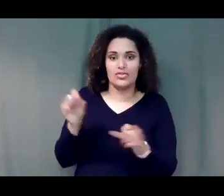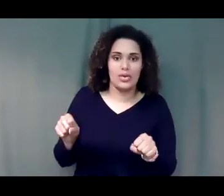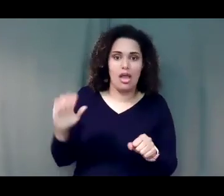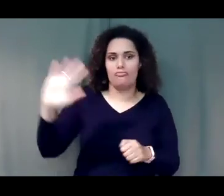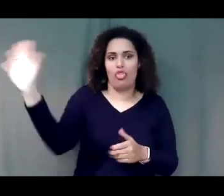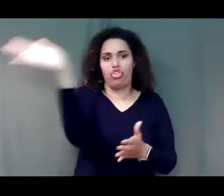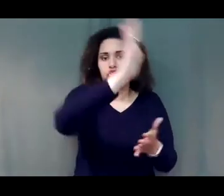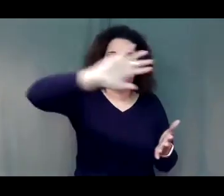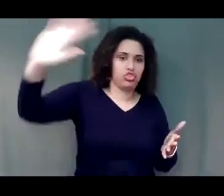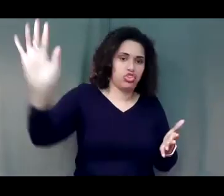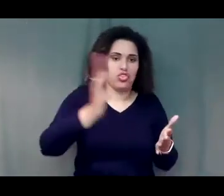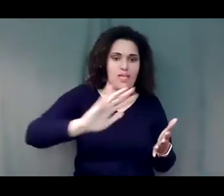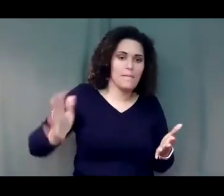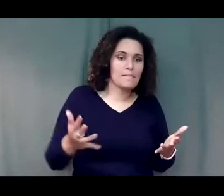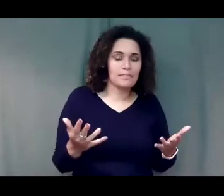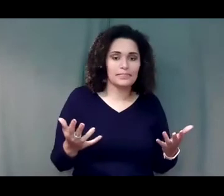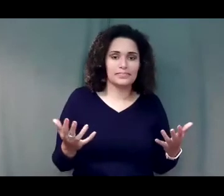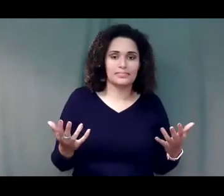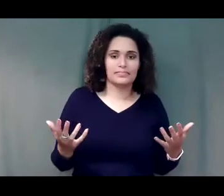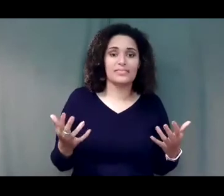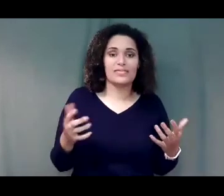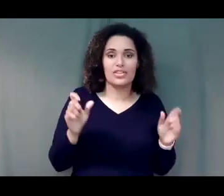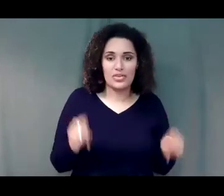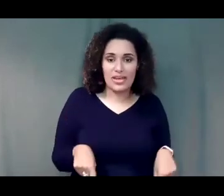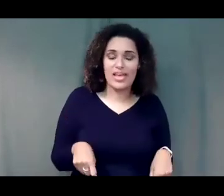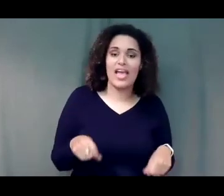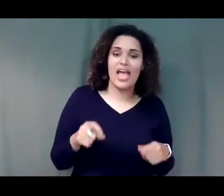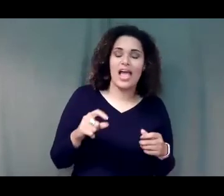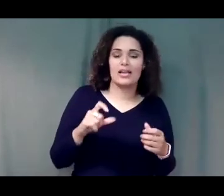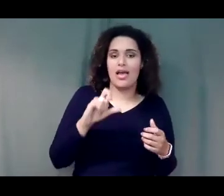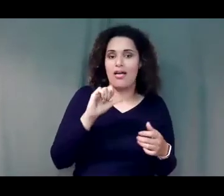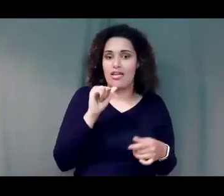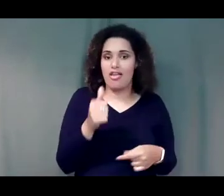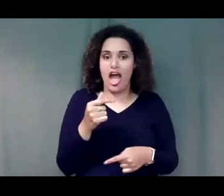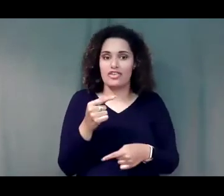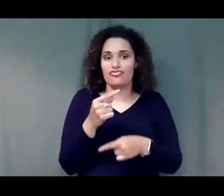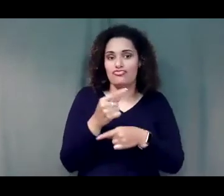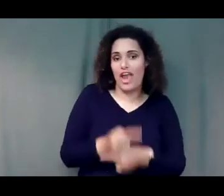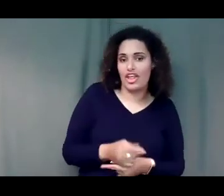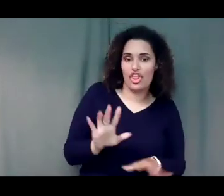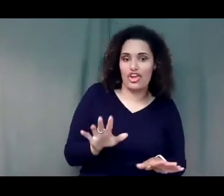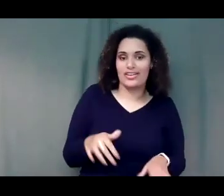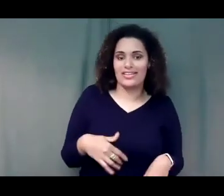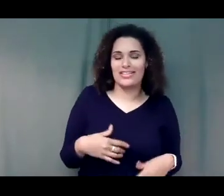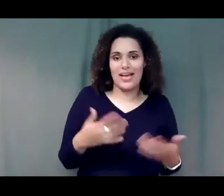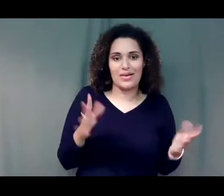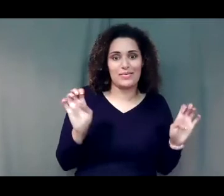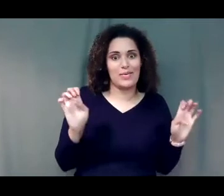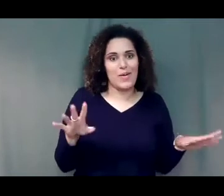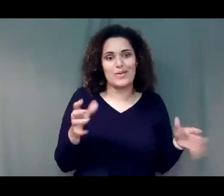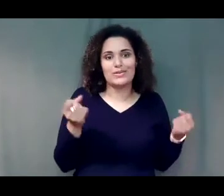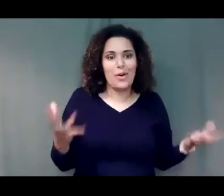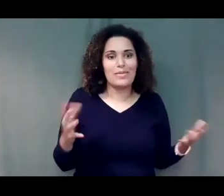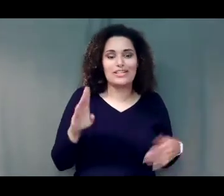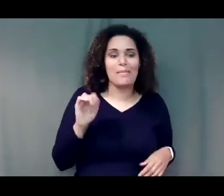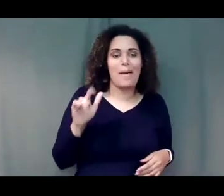mud in at once. So you can, you take the kind of more irregular side of a bale of straw. Who knew so much about a bale of straw? This is